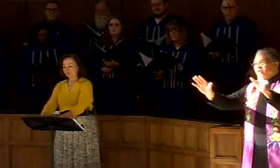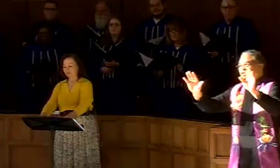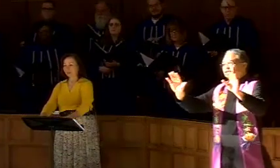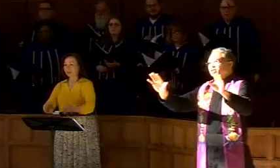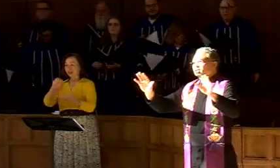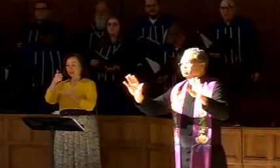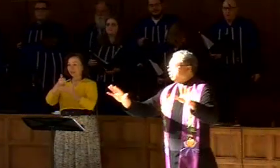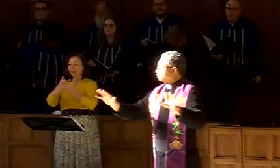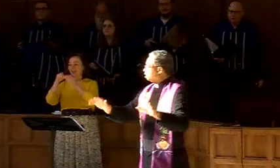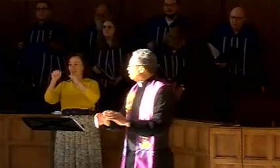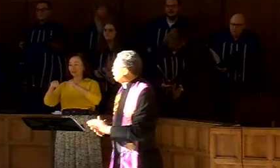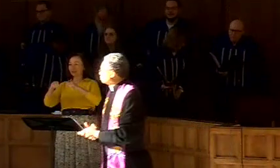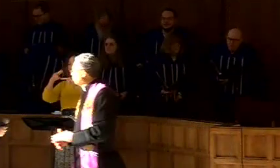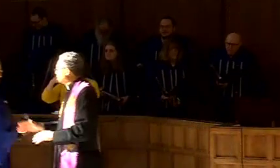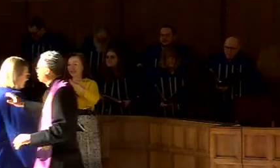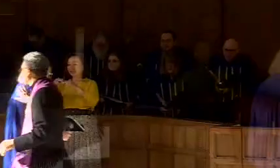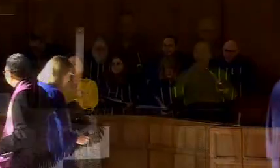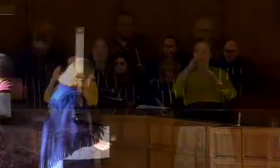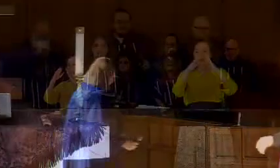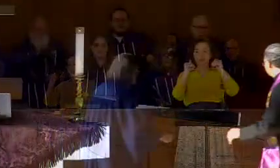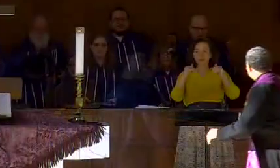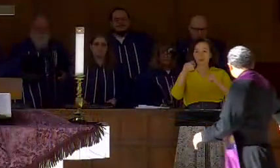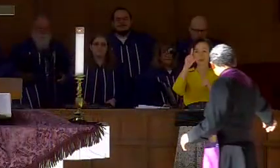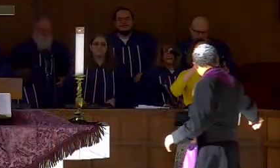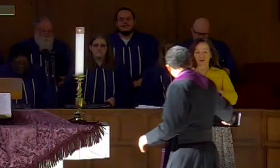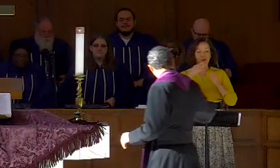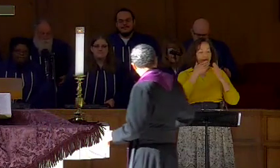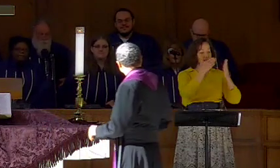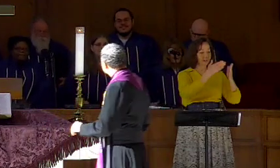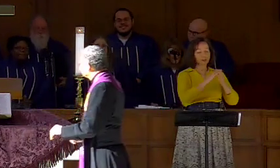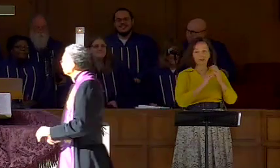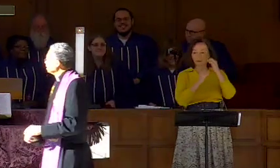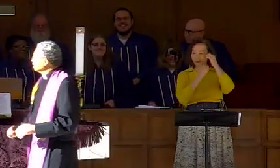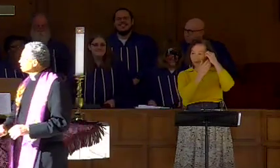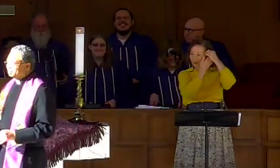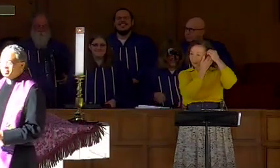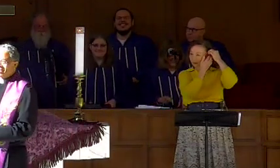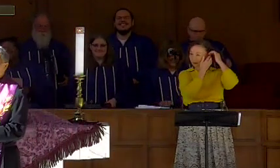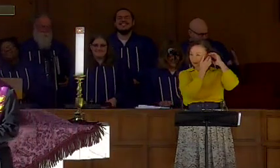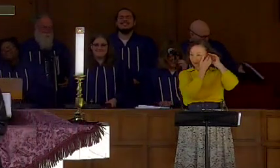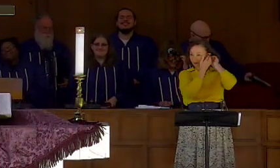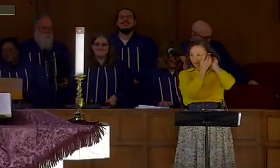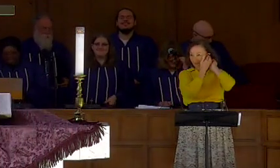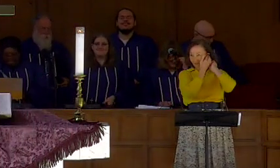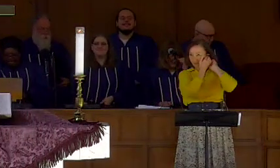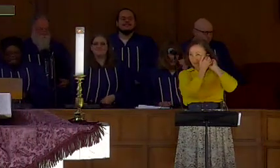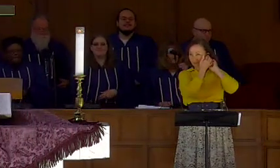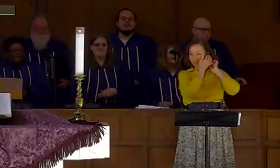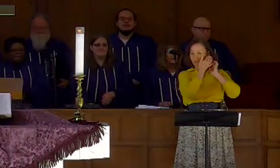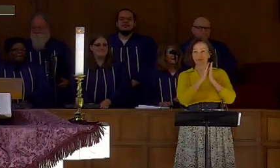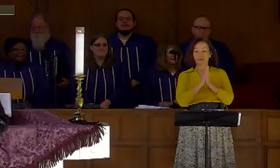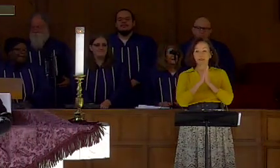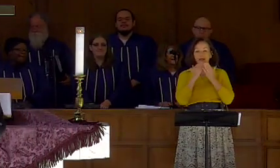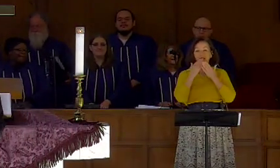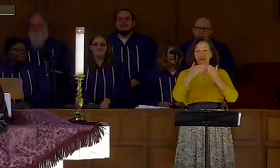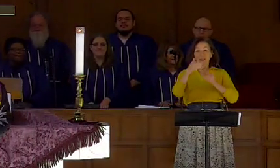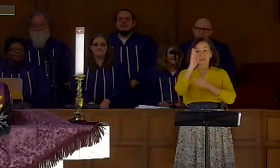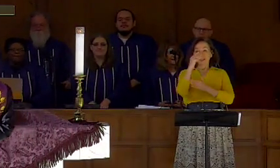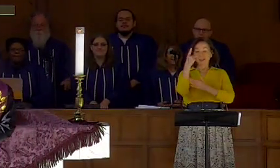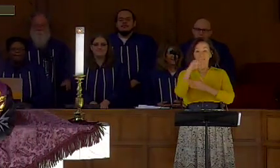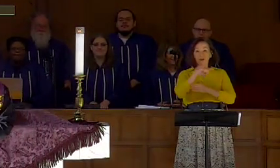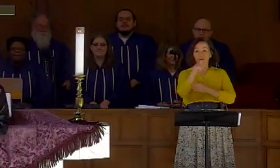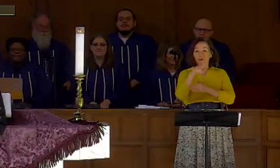You may be seated. You may be seated in the house of the Lord. Thank you, Curtis. Take care and be careful there. Thank God for all of you being